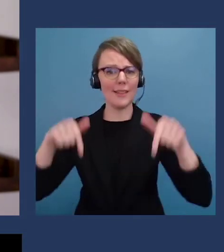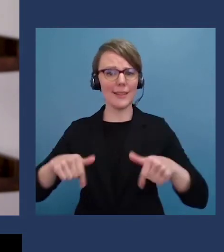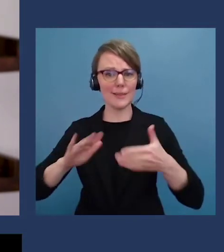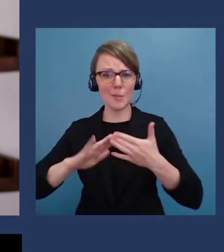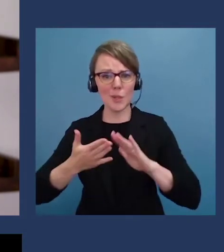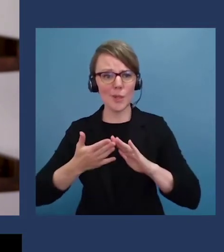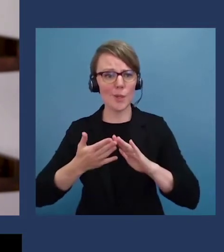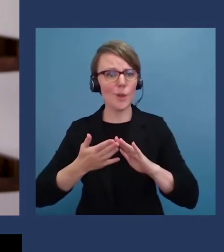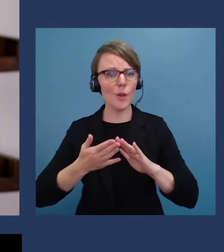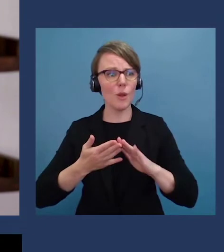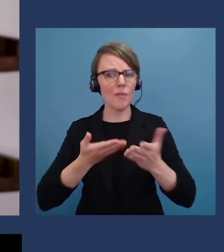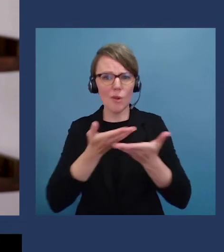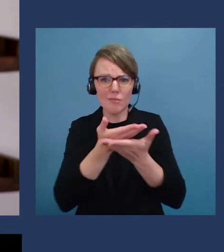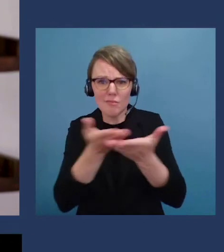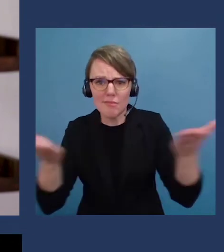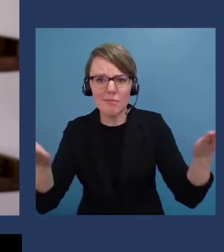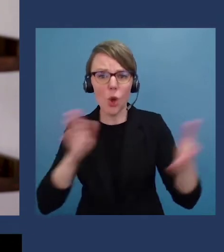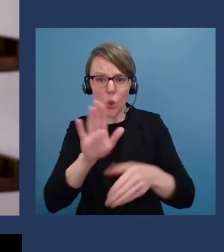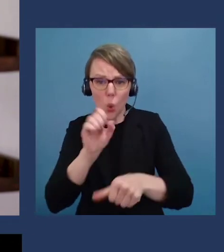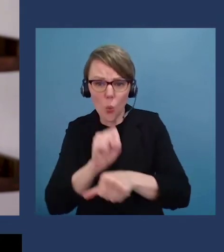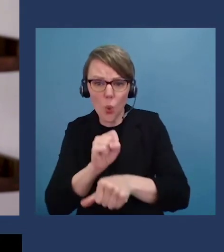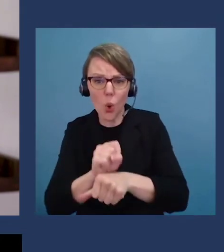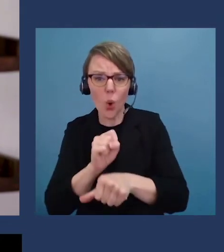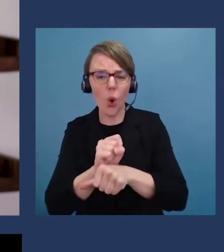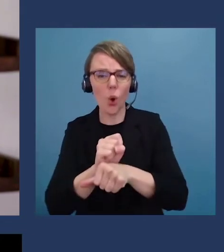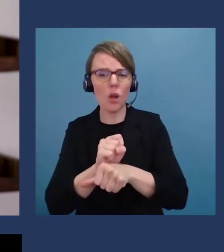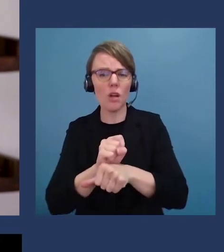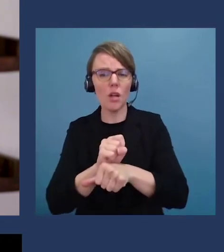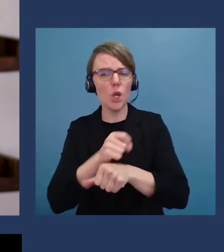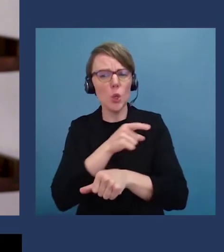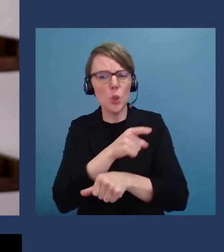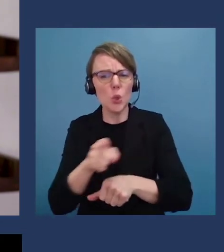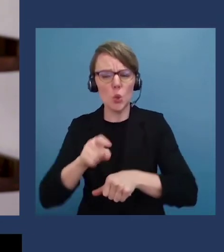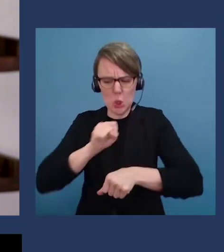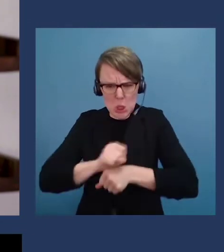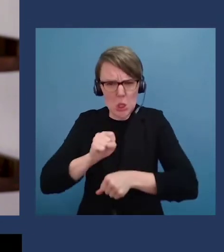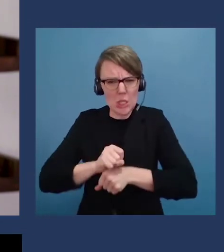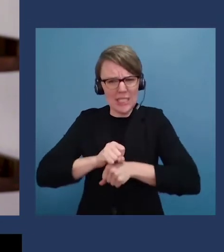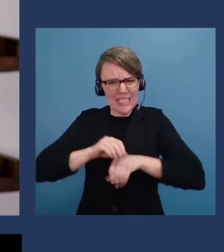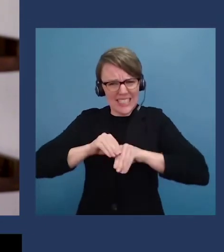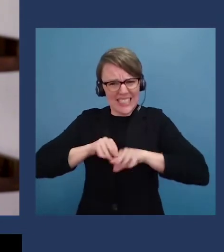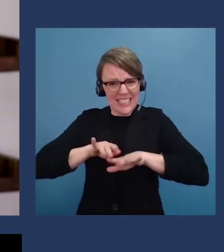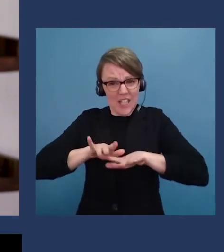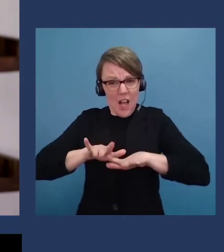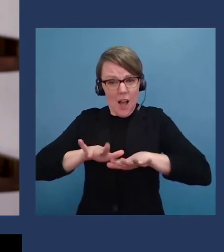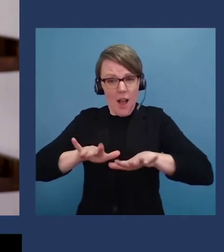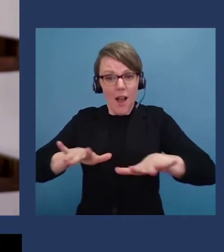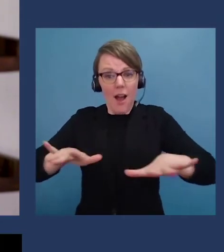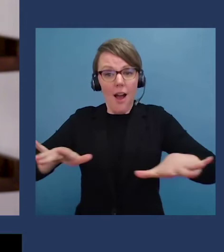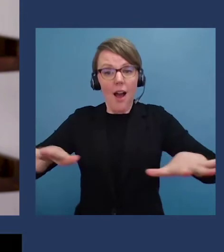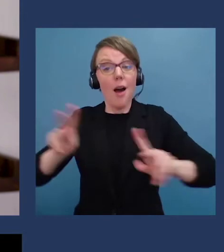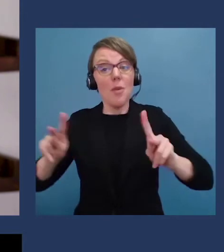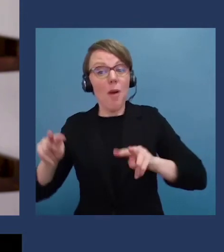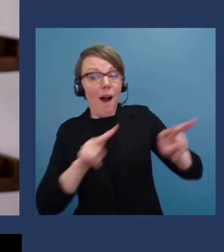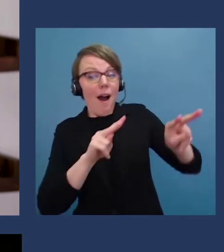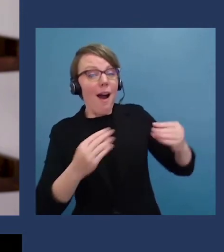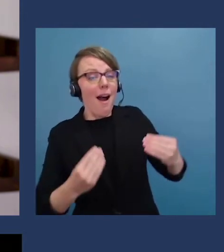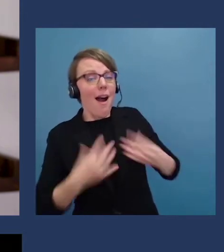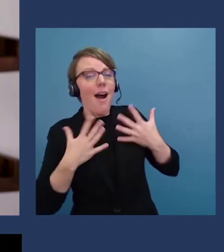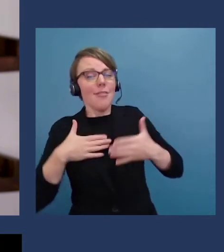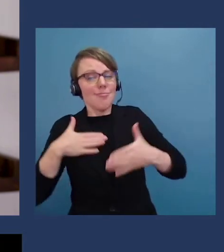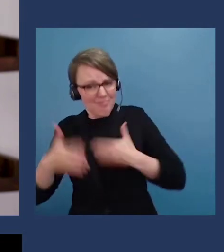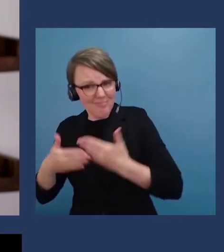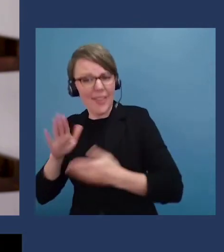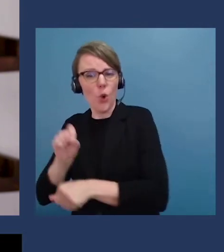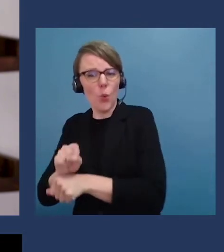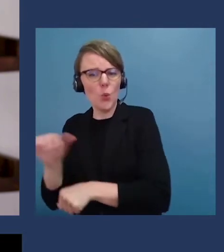we've introduced, like captions, are great, but we have a lot more to do. So I would say, even in remote learning, in fact, the